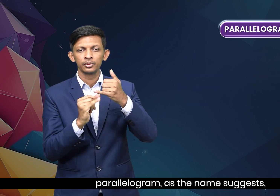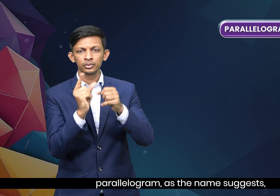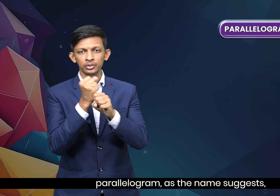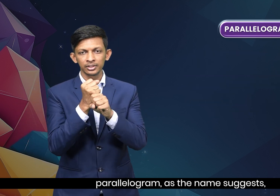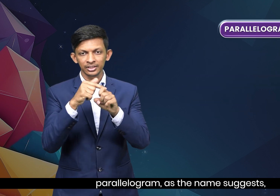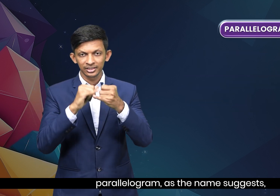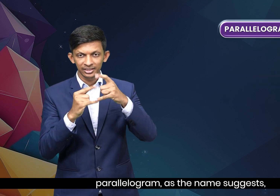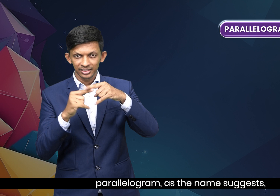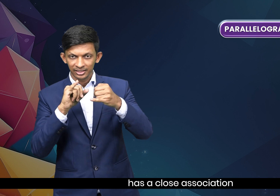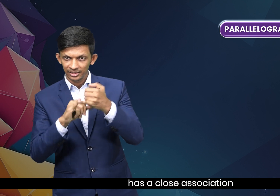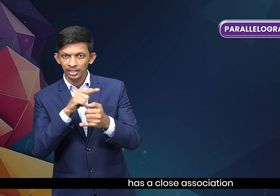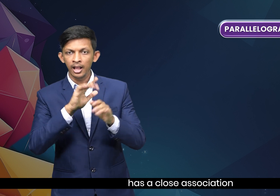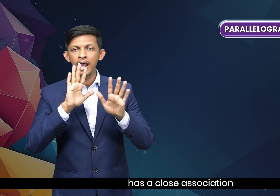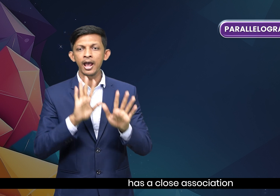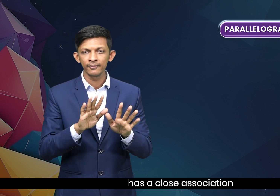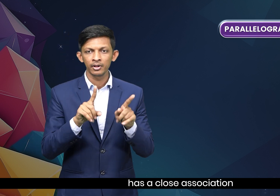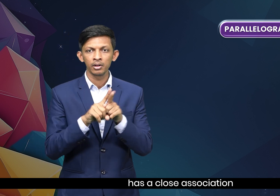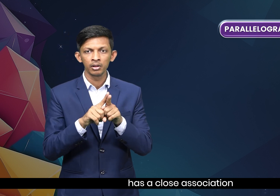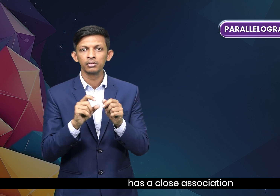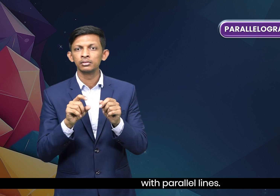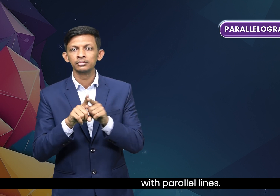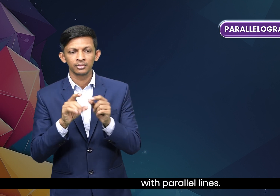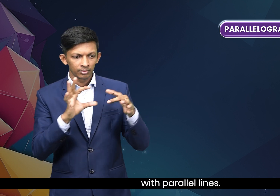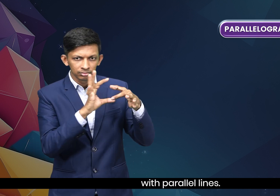name suggests, has a close association with parallel lines.